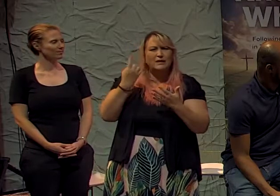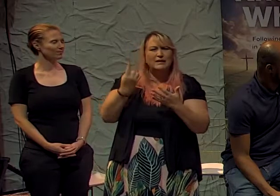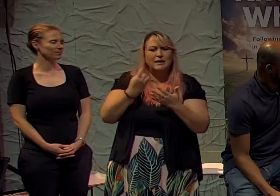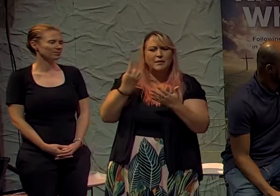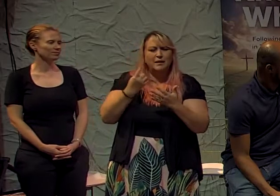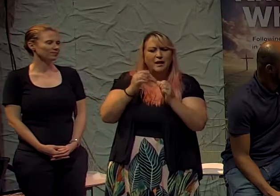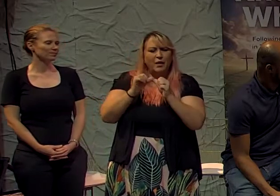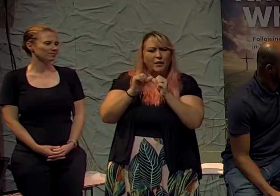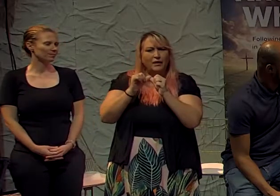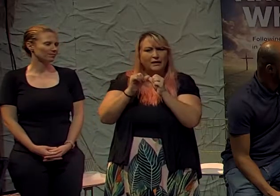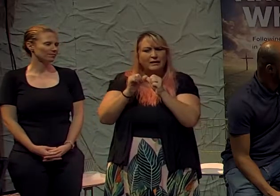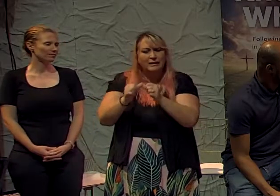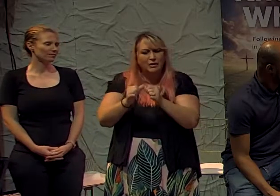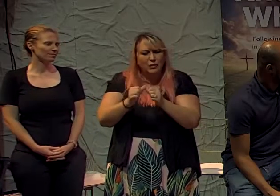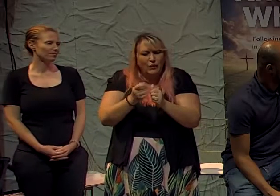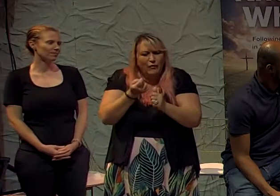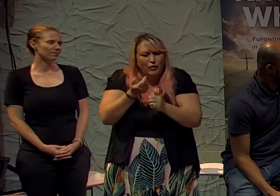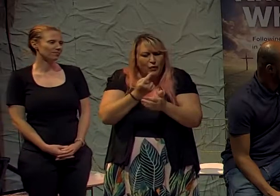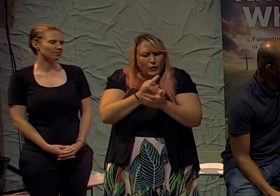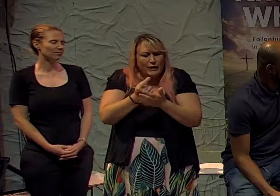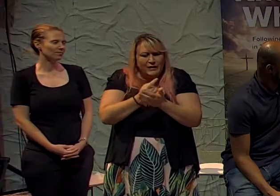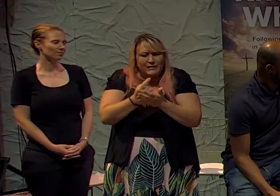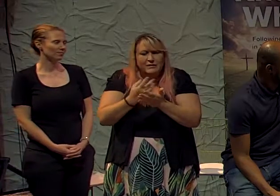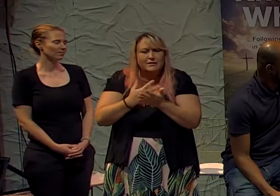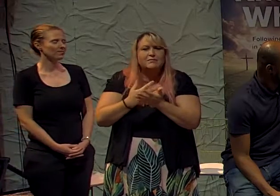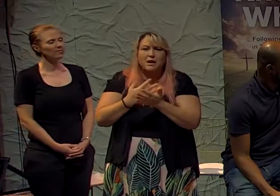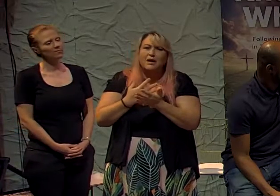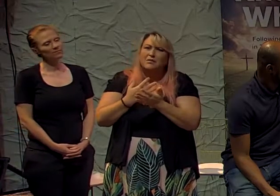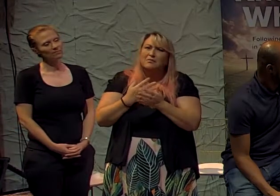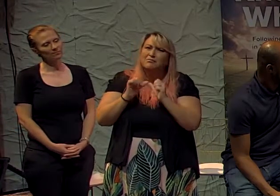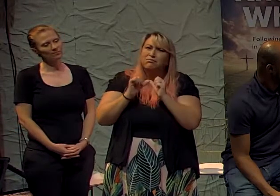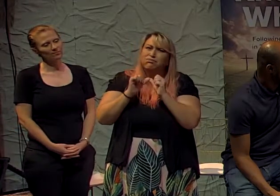last, maybe a few weeks or a month, and it took a good 1.5 years,